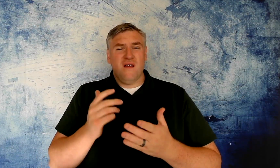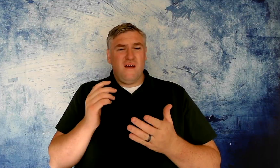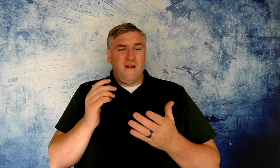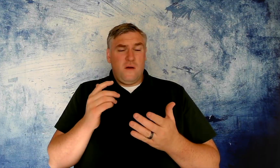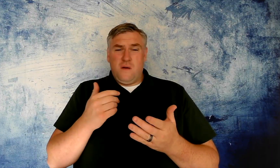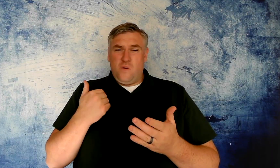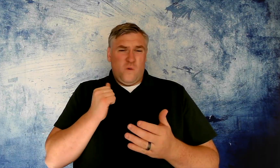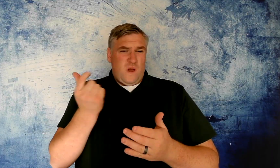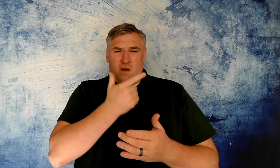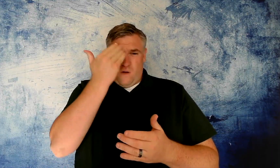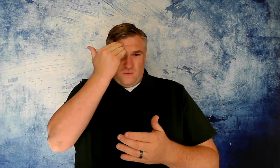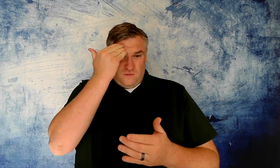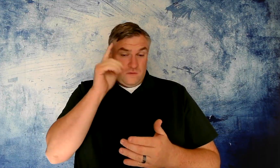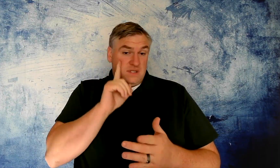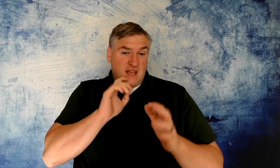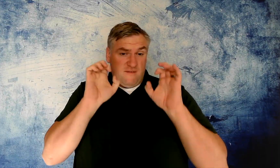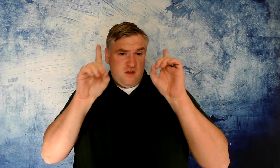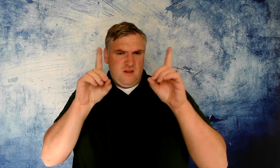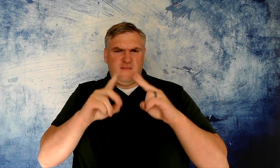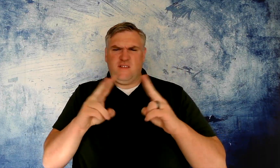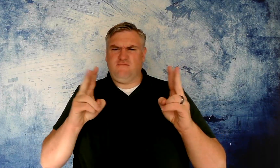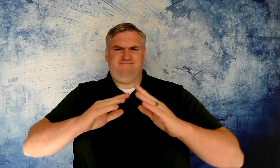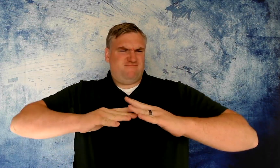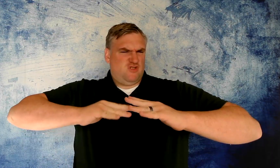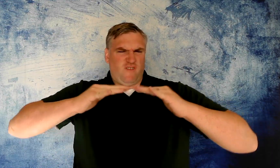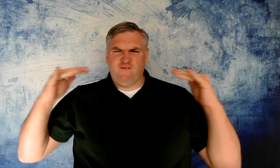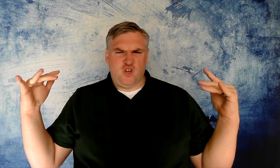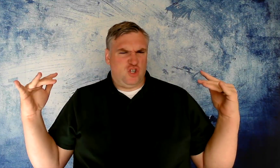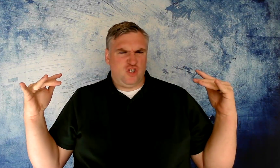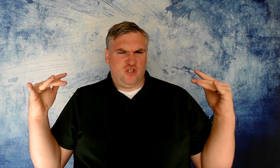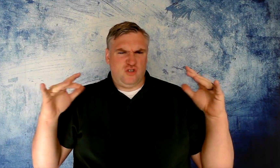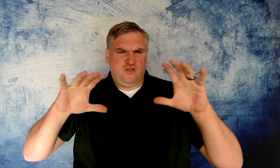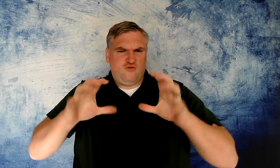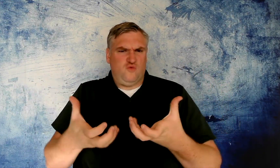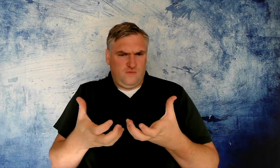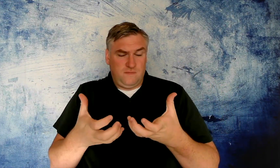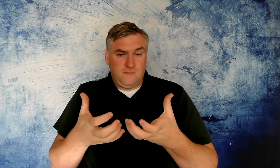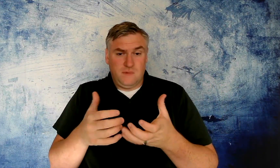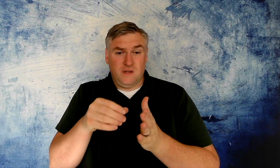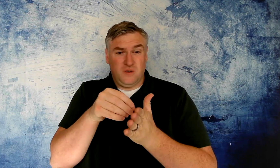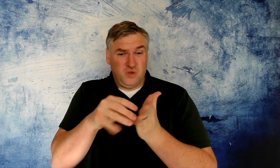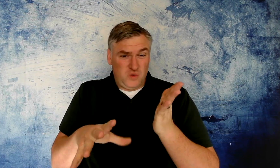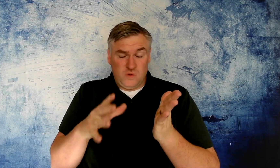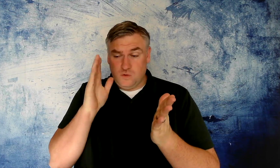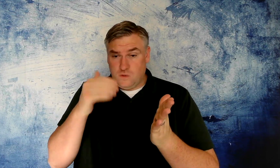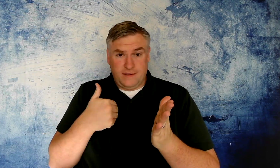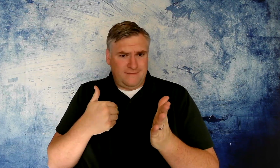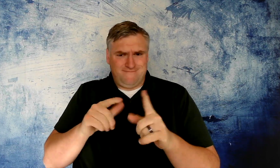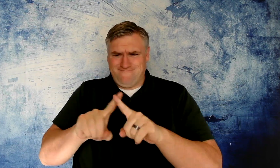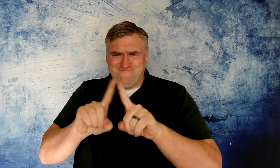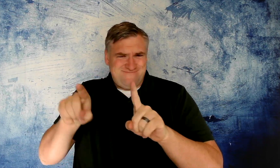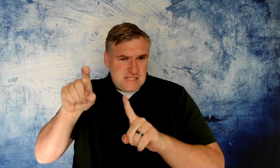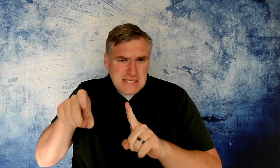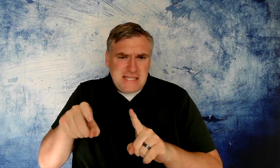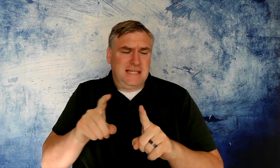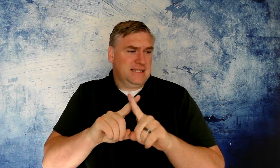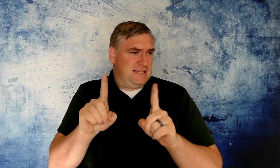mean? Well, we all know that deaf education is a very diverse field. Students will have